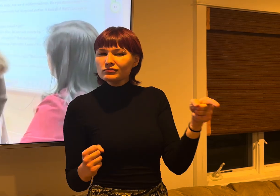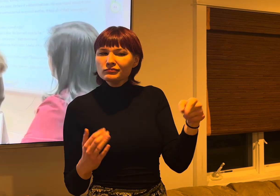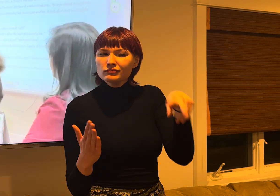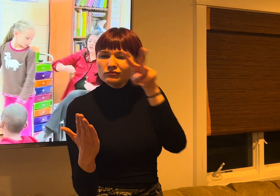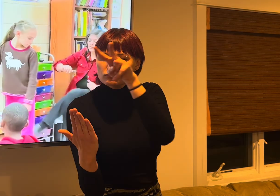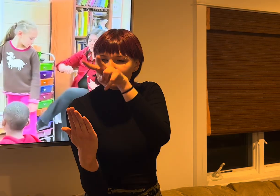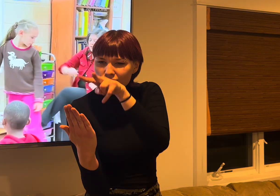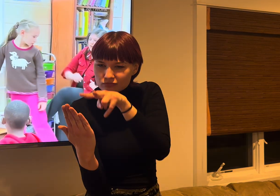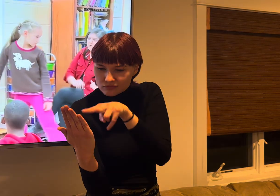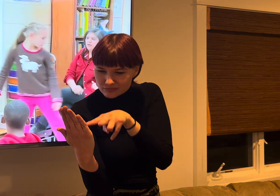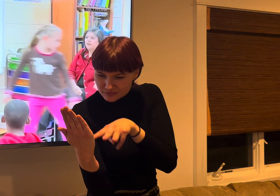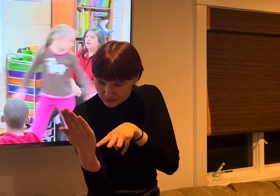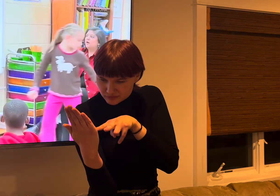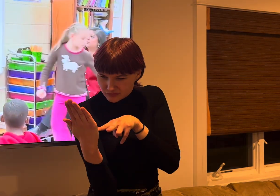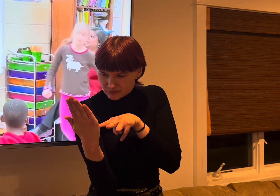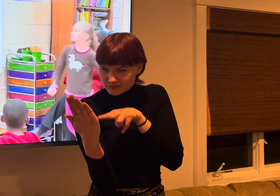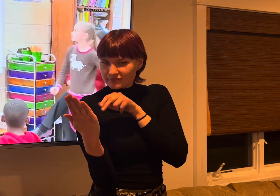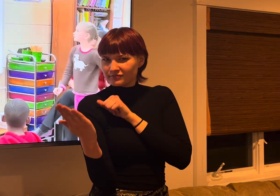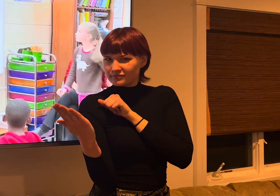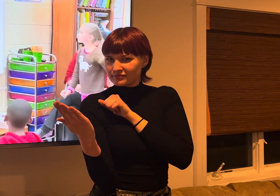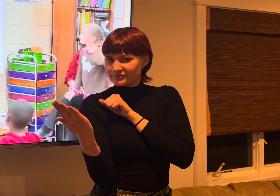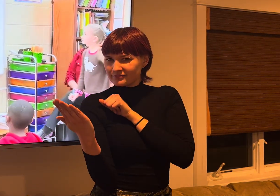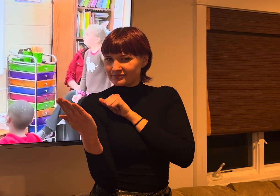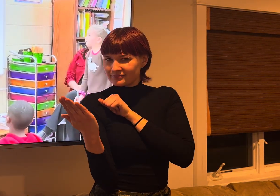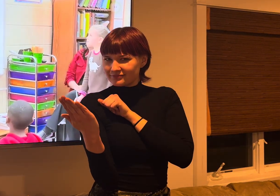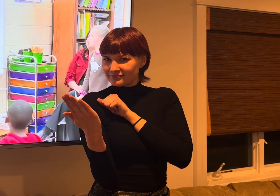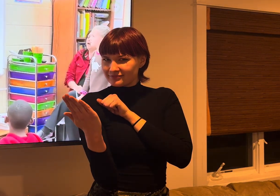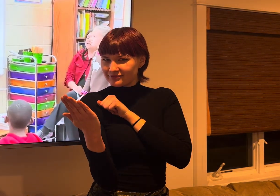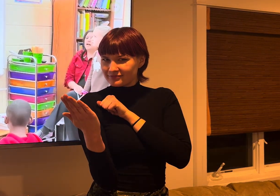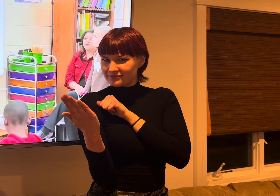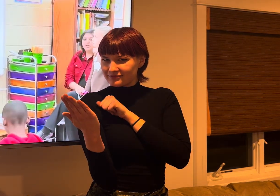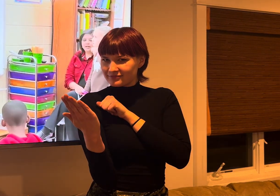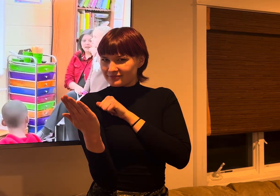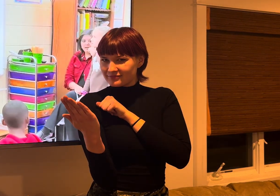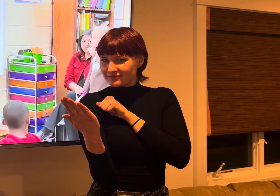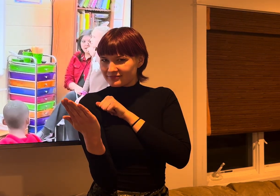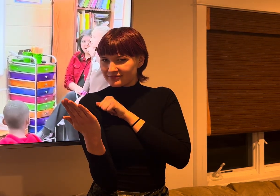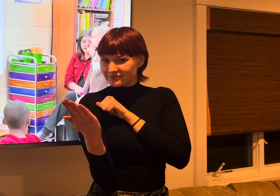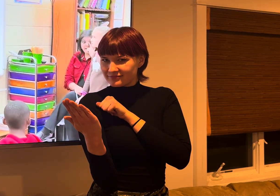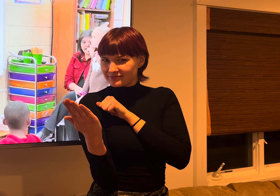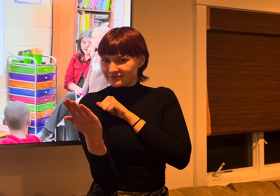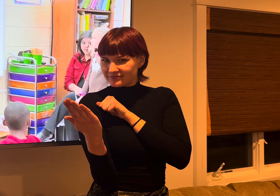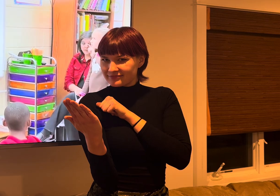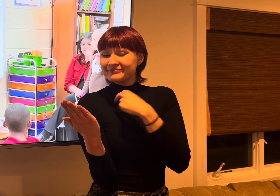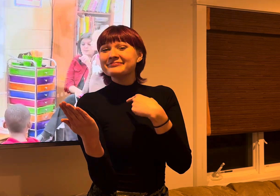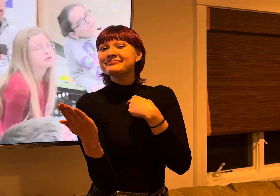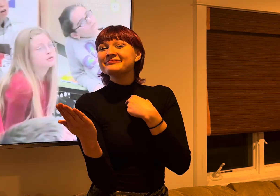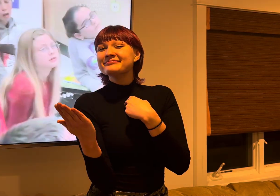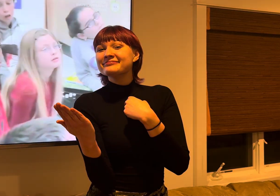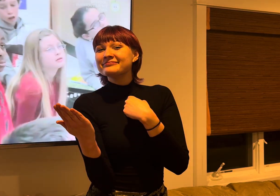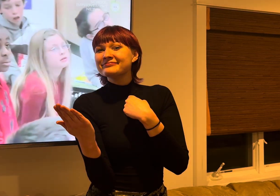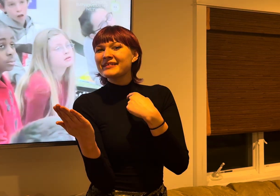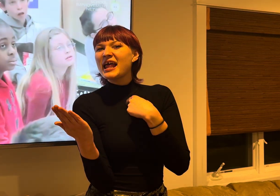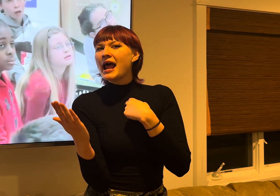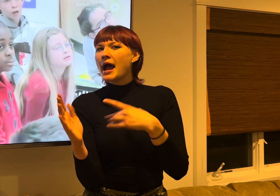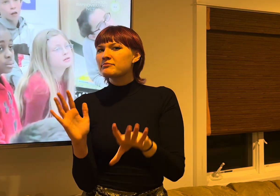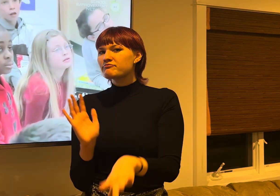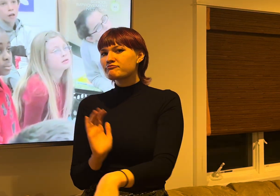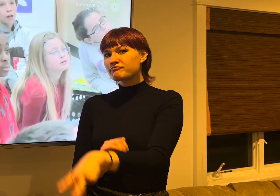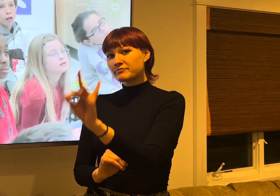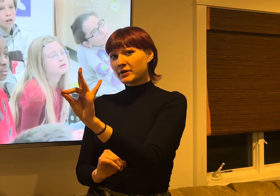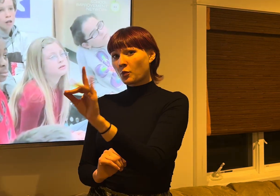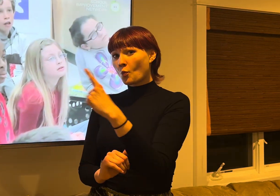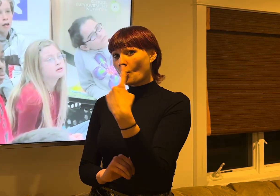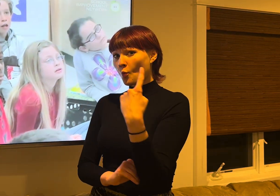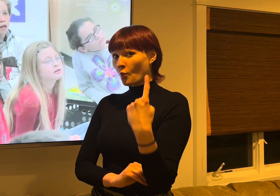okay? I want you to read this text as I read it, and then I want to pick one. We're not going to do